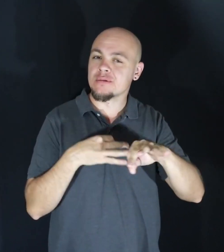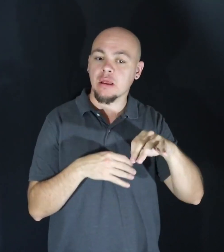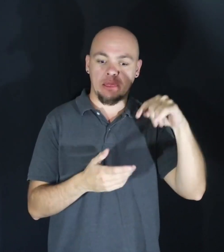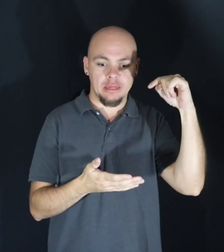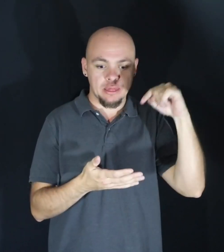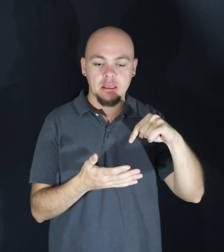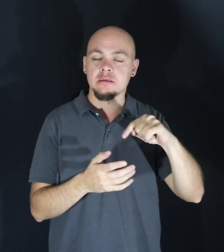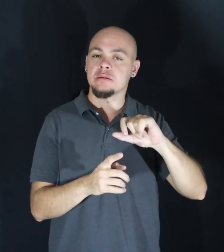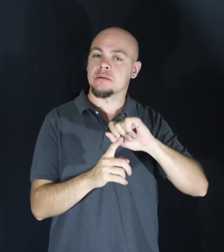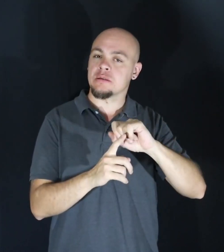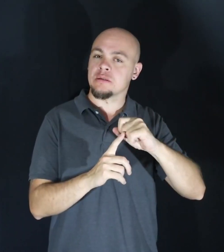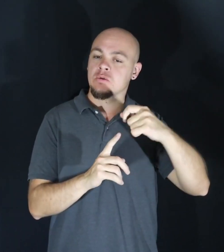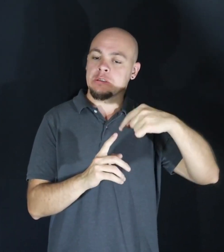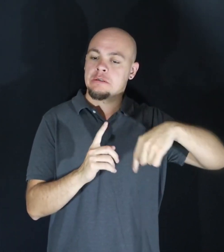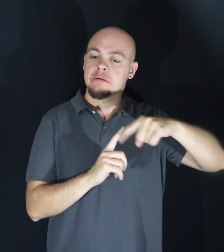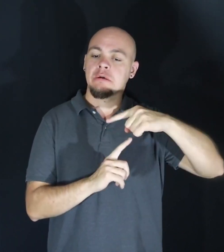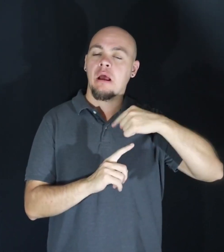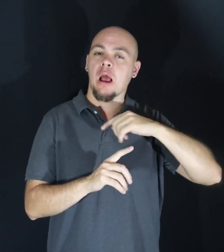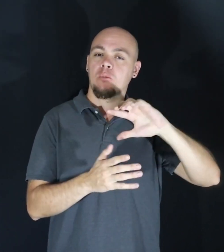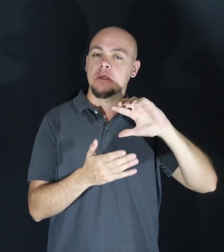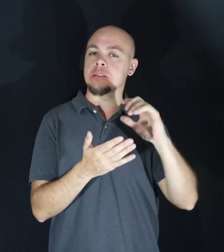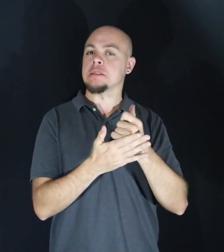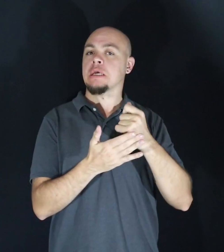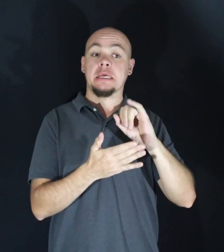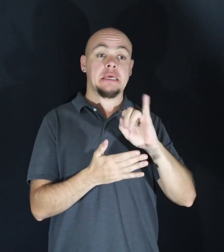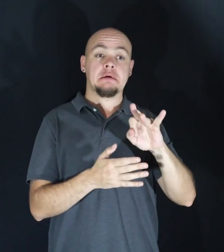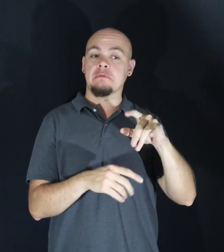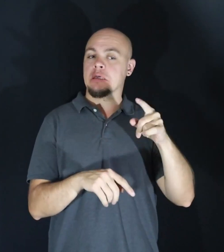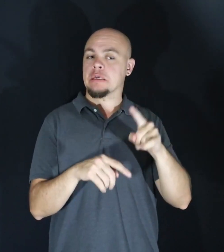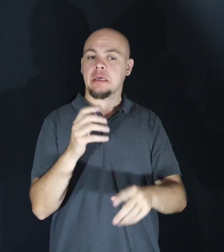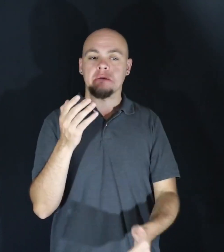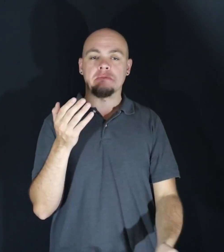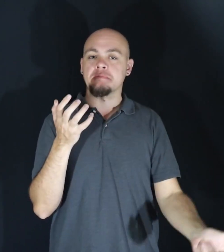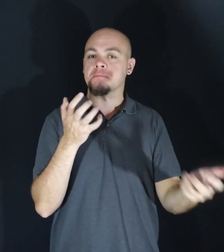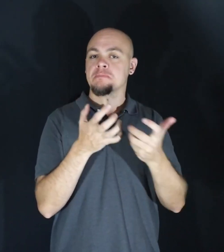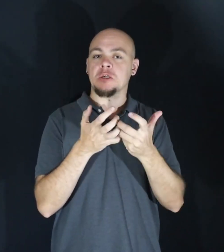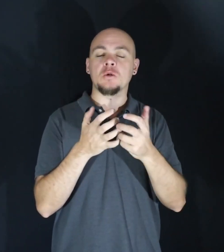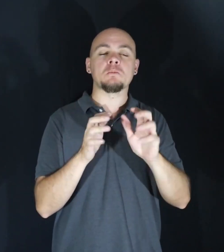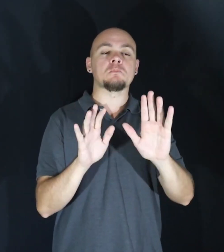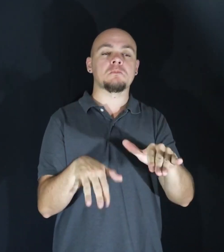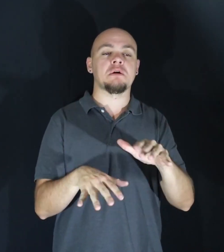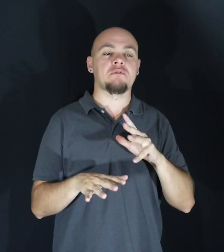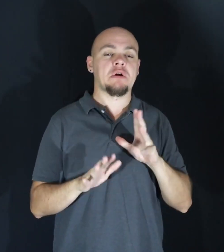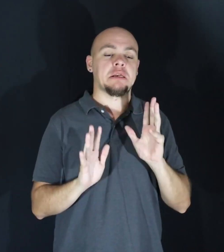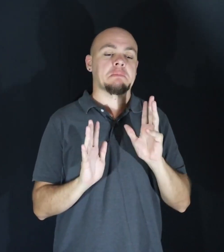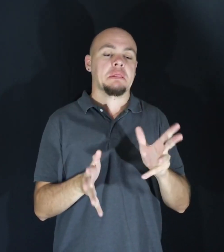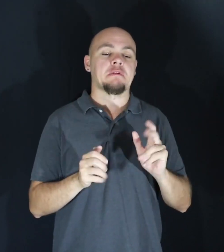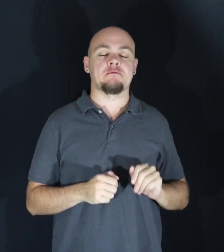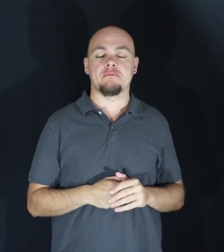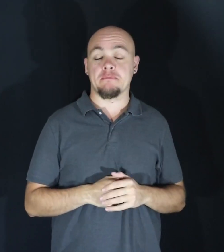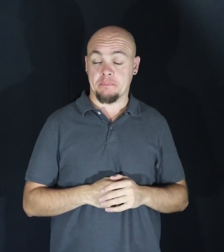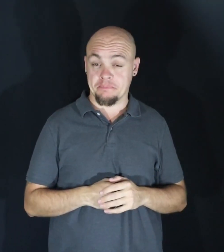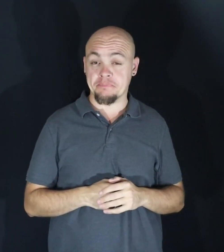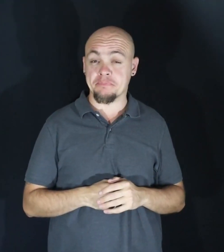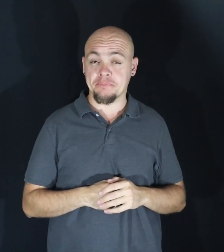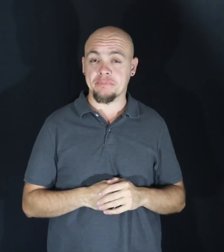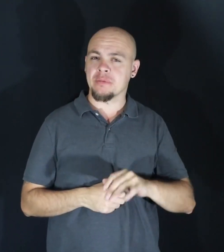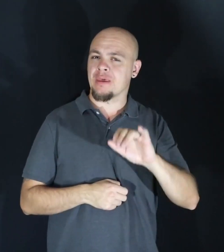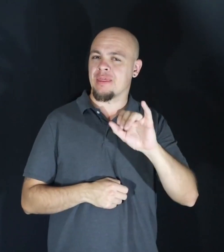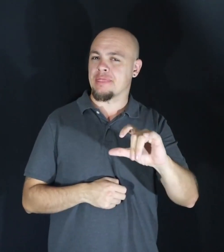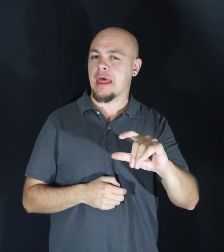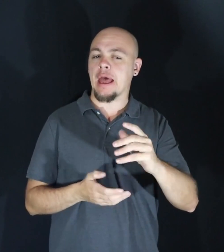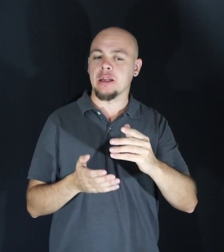are the conditions by which I will take it, and if they can't be met, I will indeed leave it. That